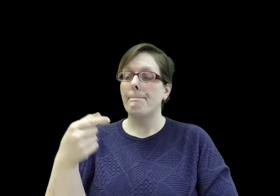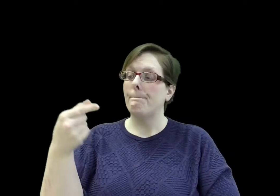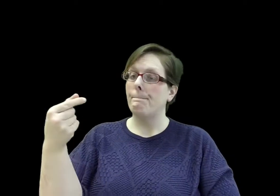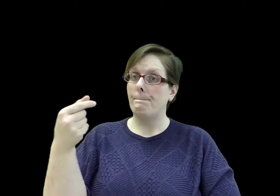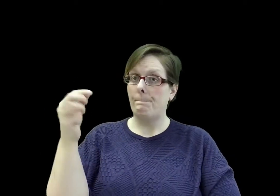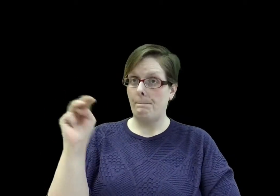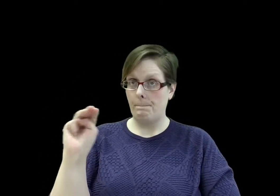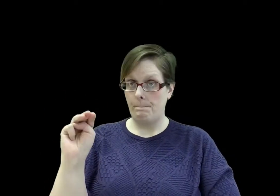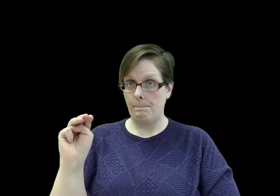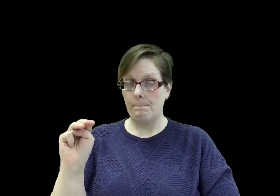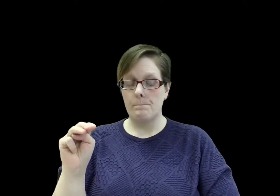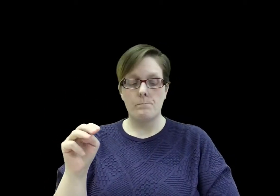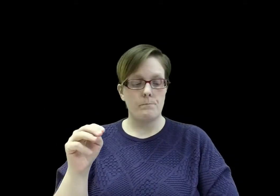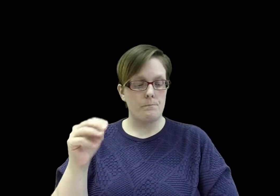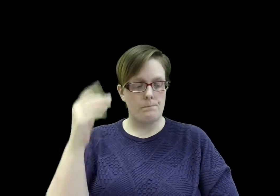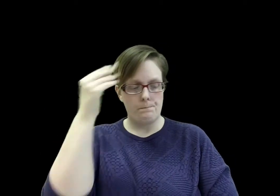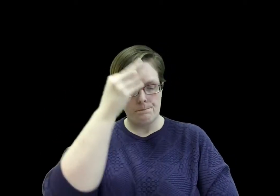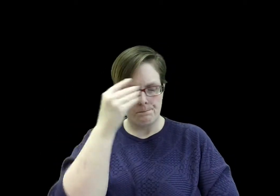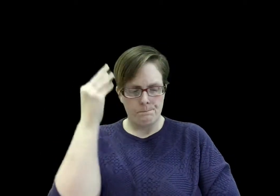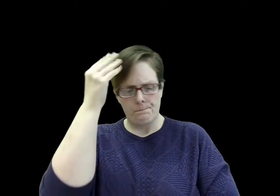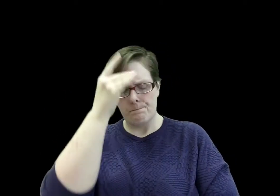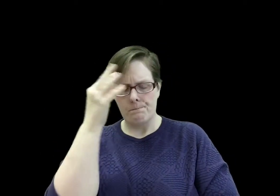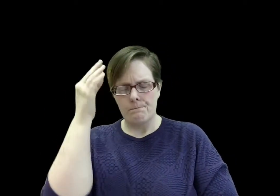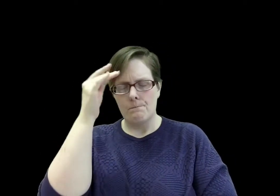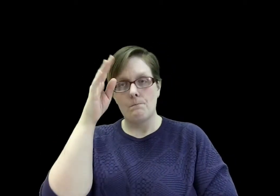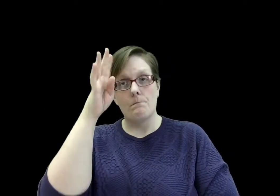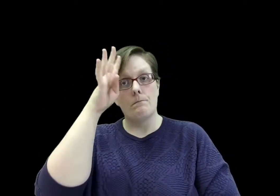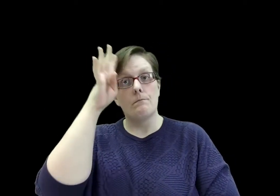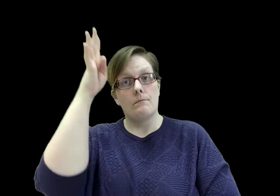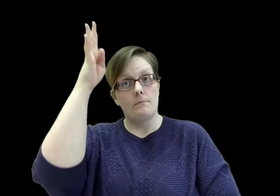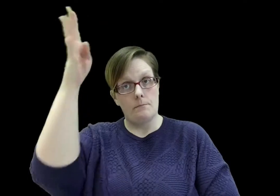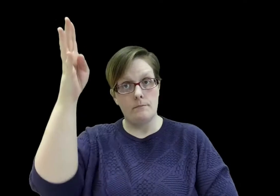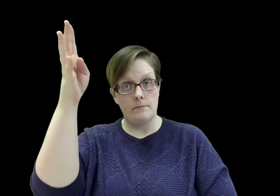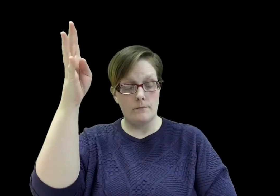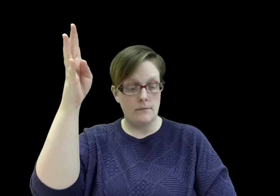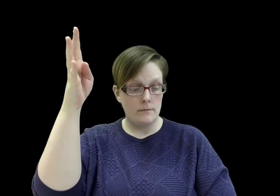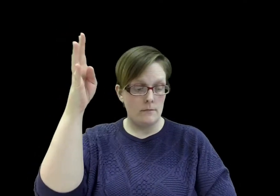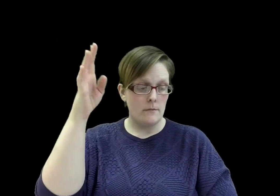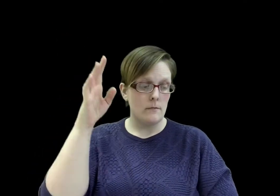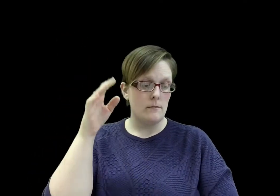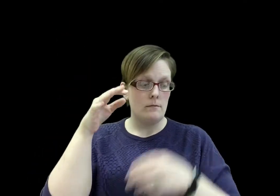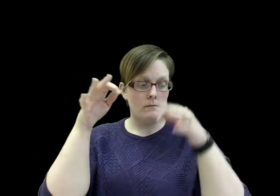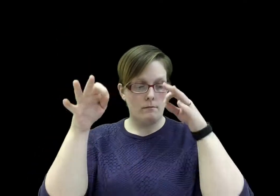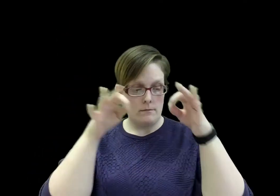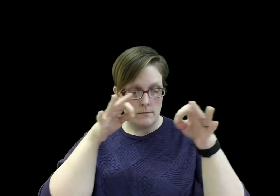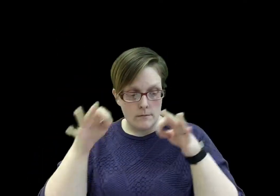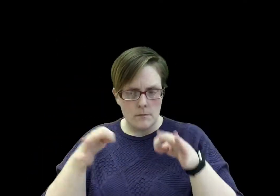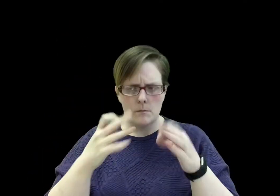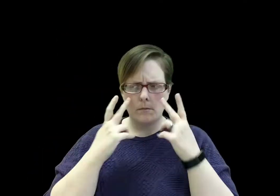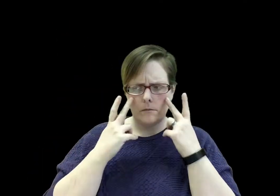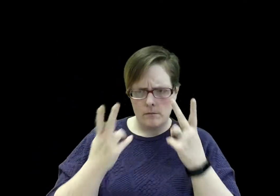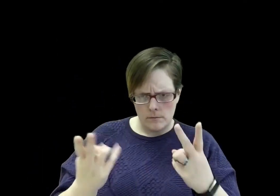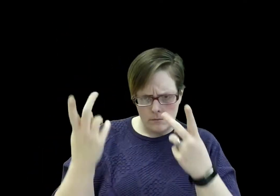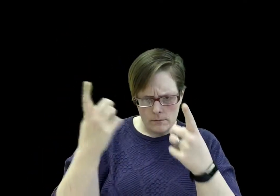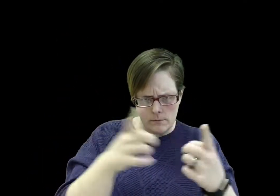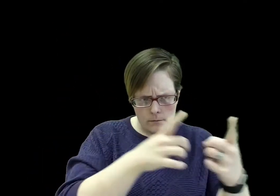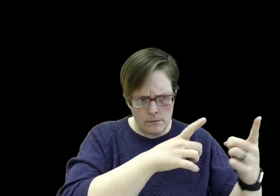So, Gregor Mendel continued his research and his studying, and he came up with a hypothesis that